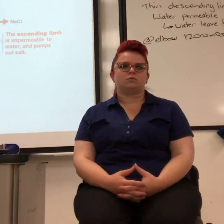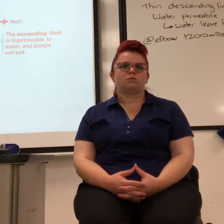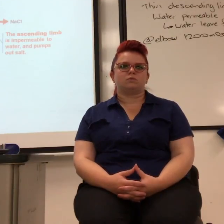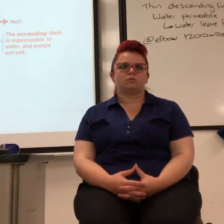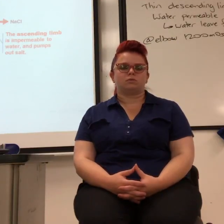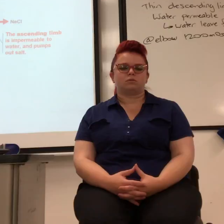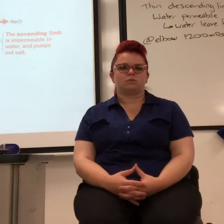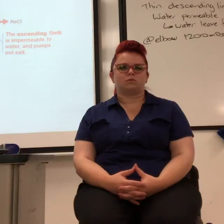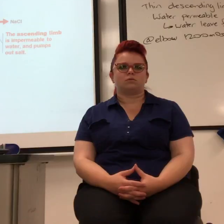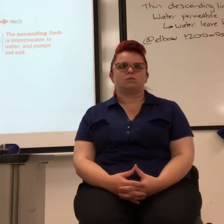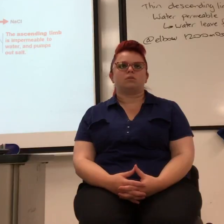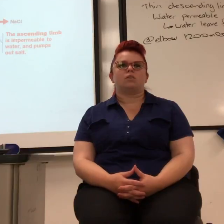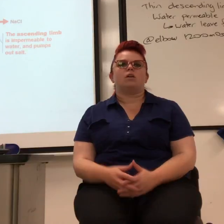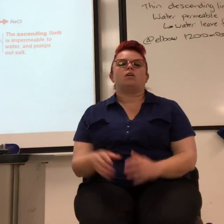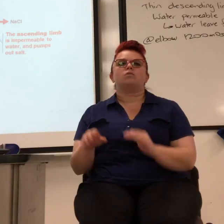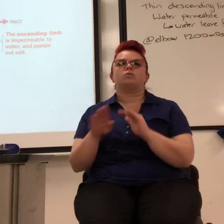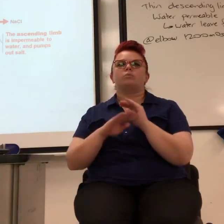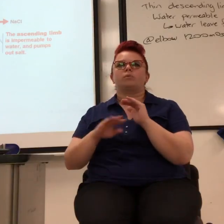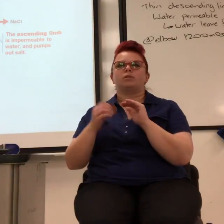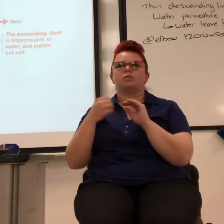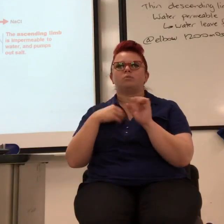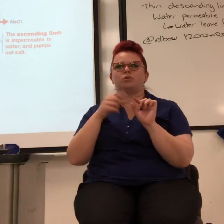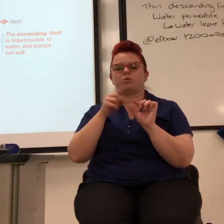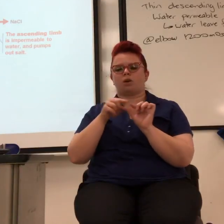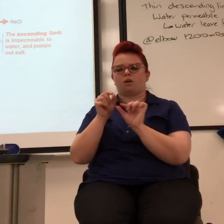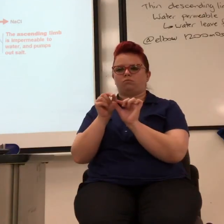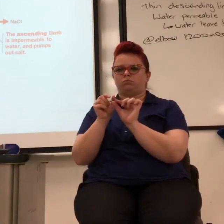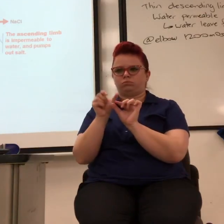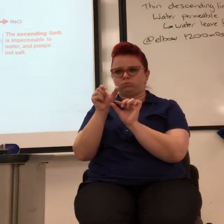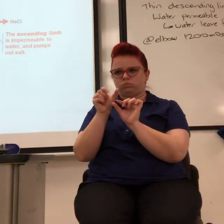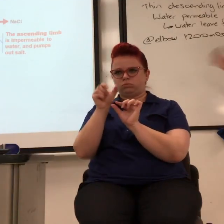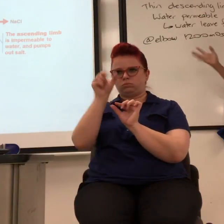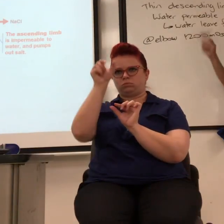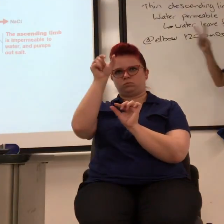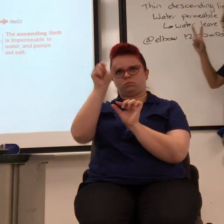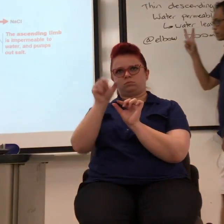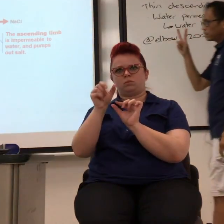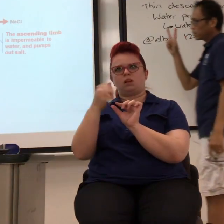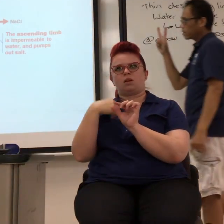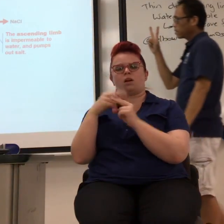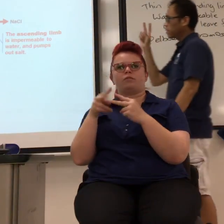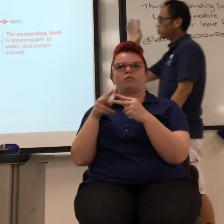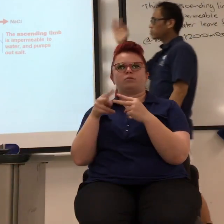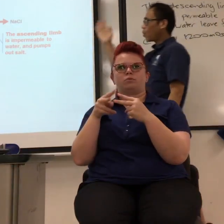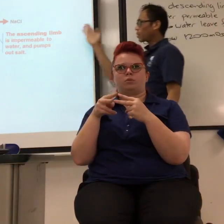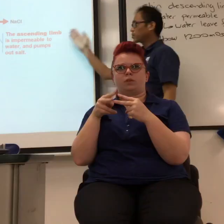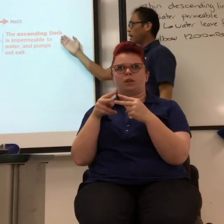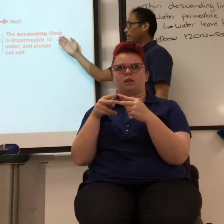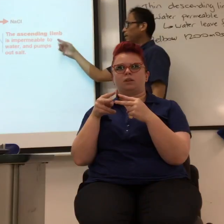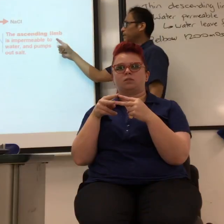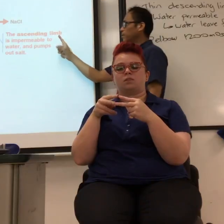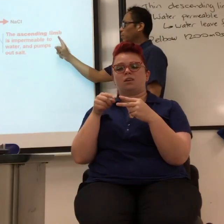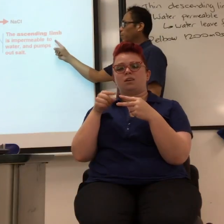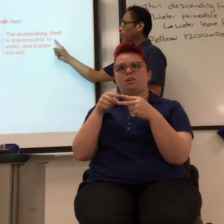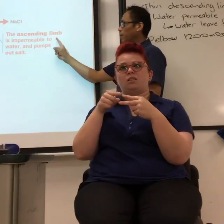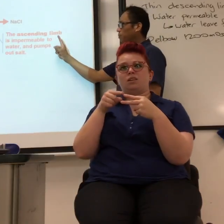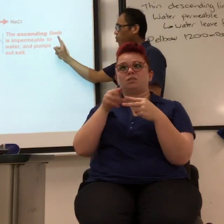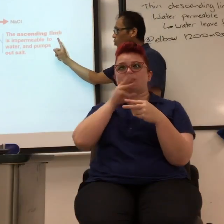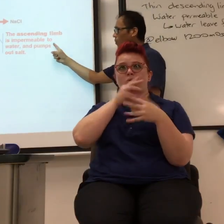TAL for short. Basically what you have there are two things. One, this one's watertight.